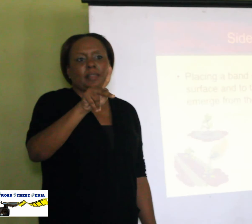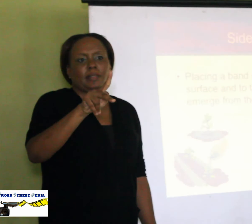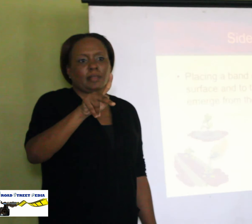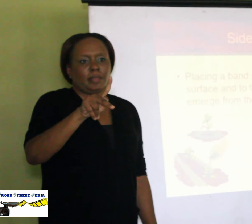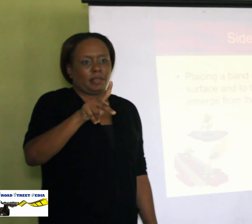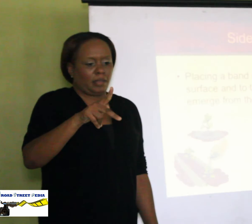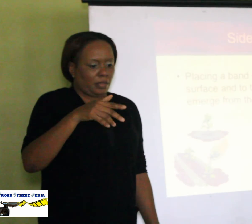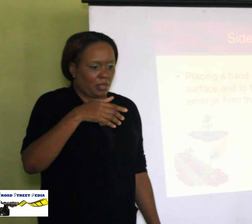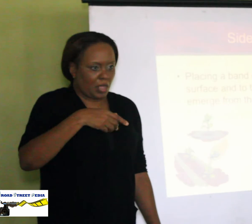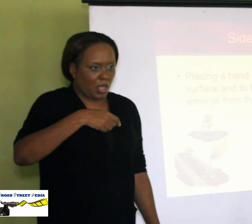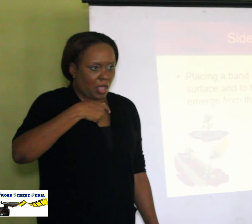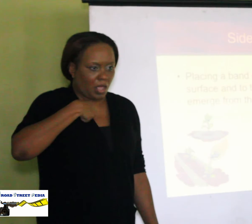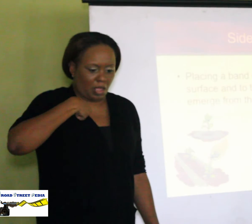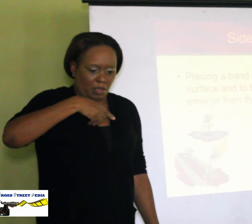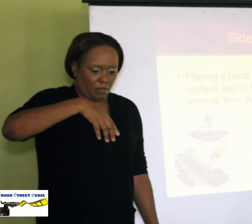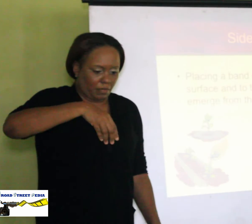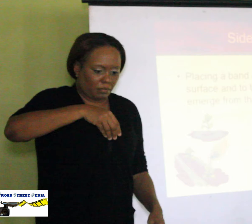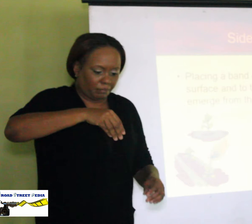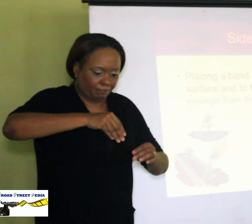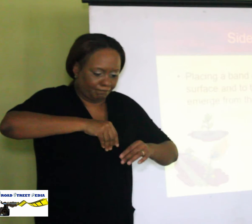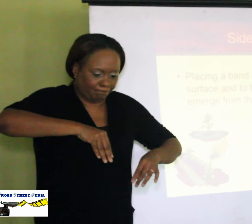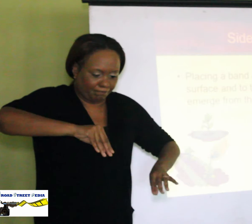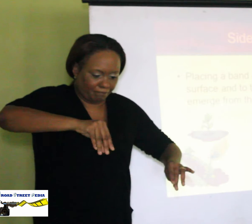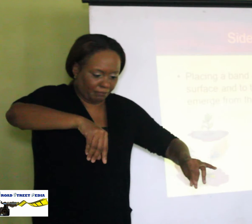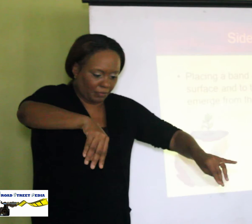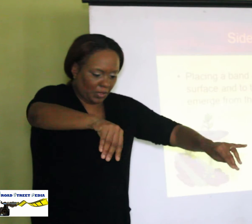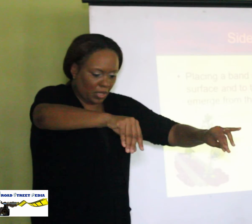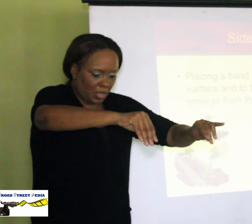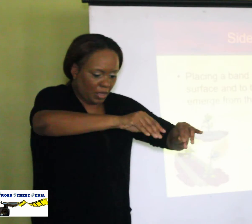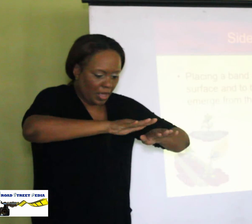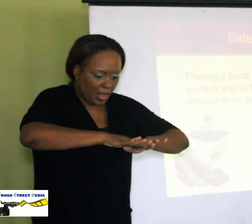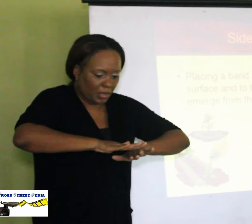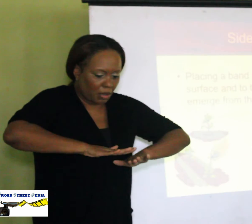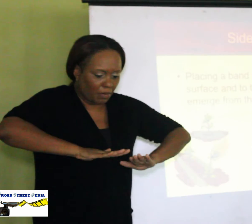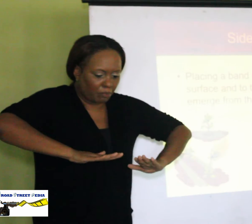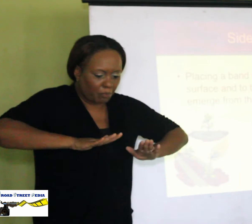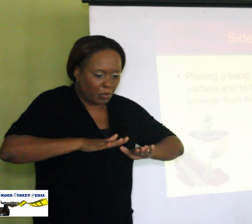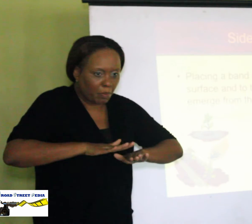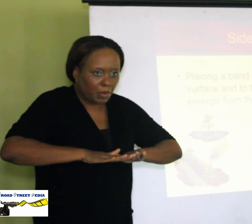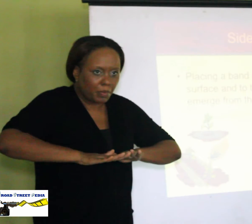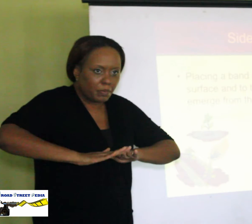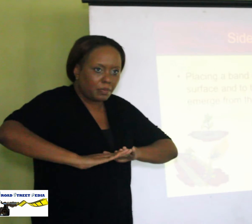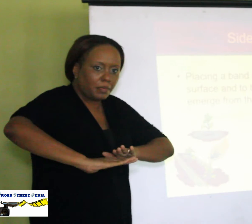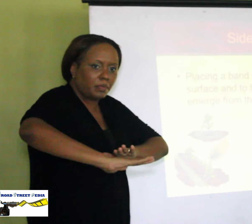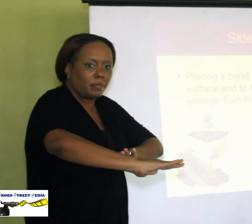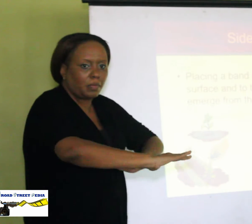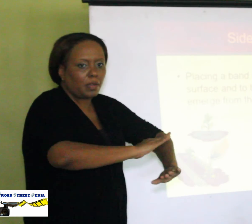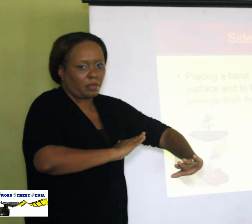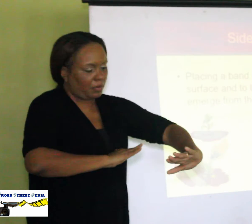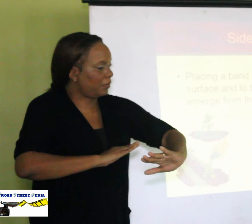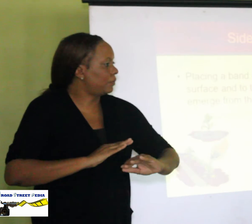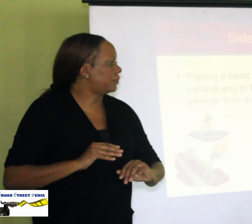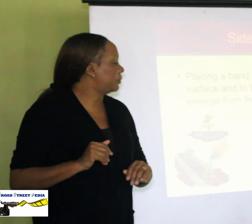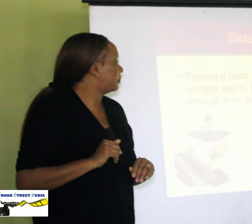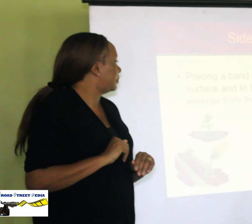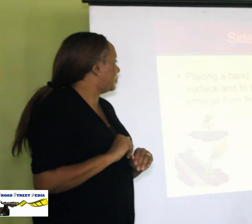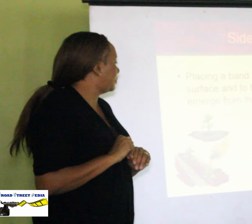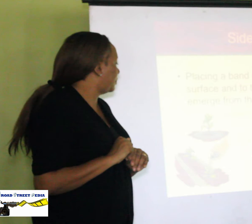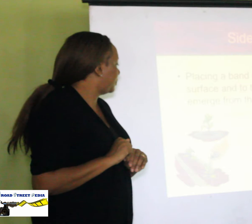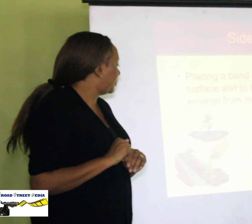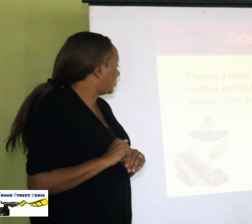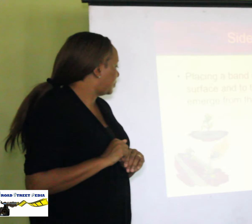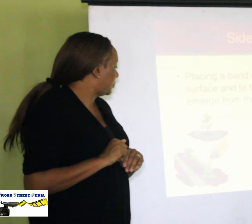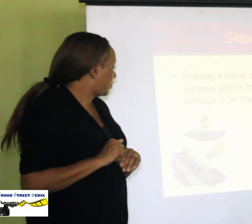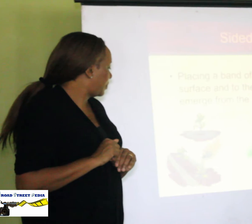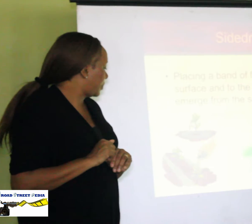that hole with the stick form, and then you cover the fertilizer. Right? And of course, it's always